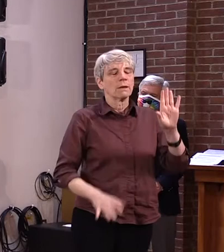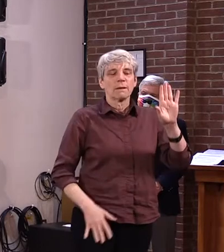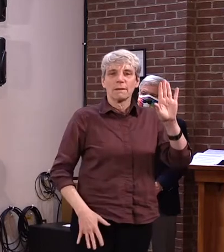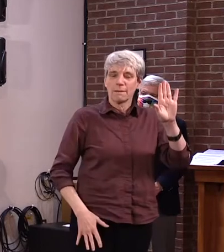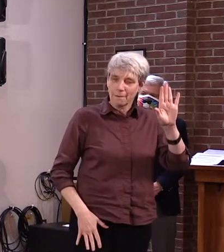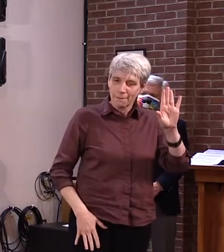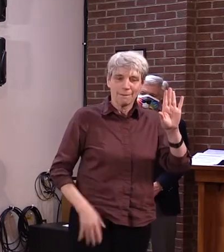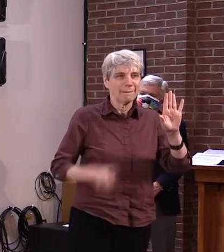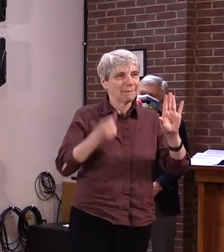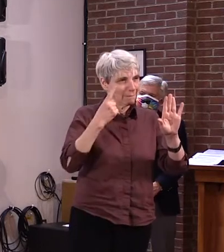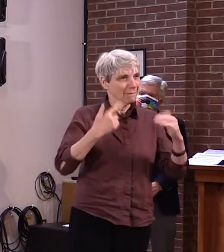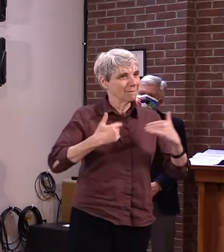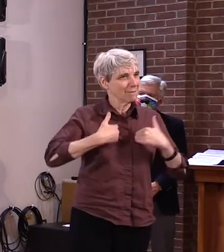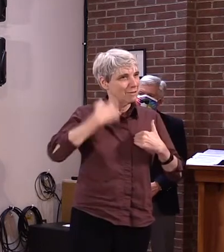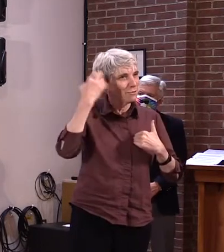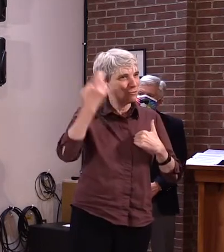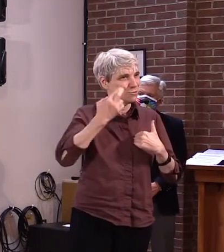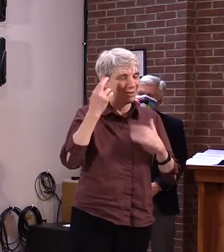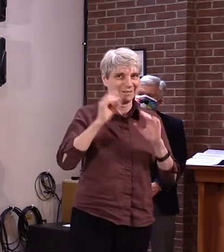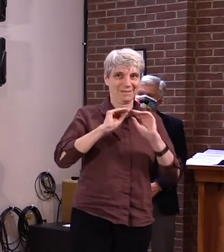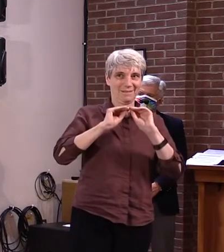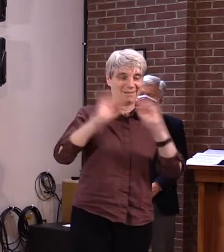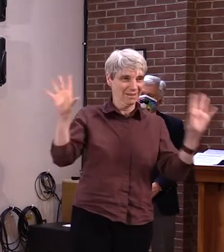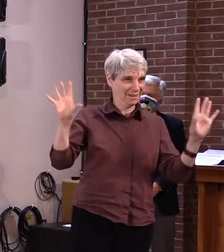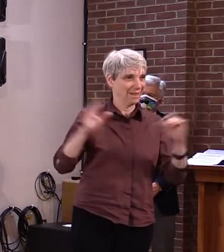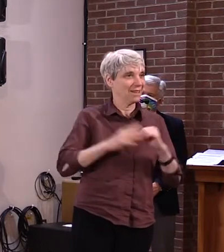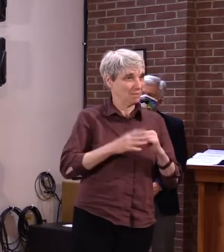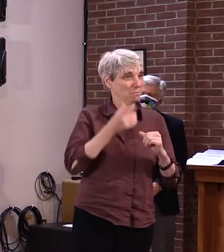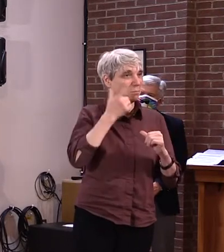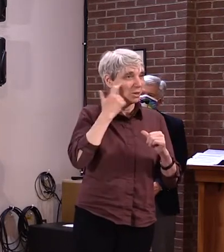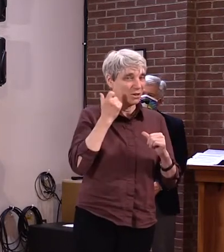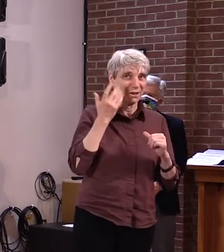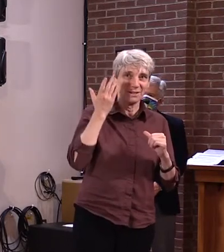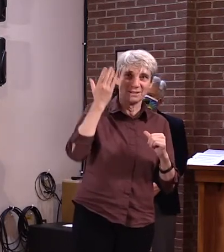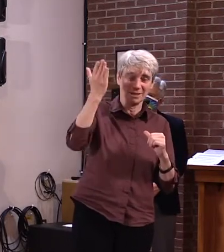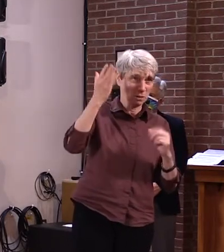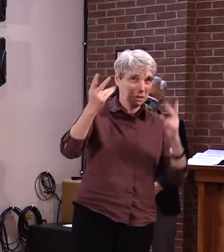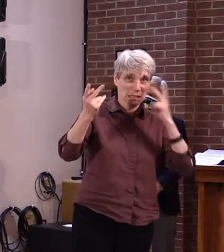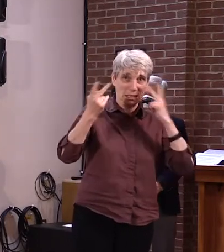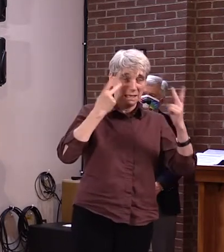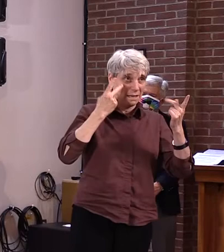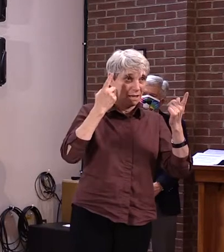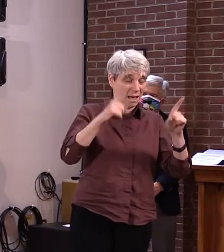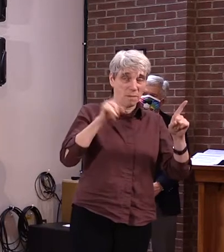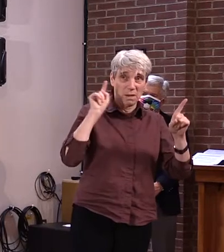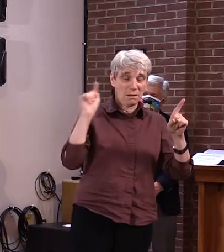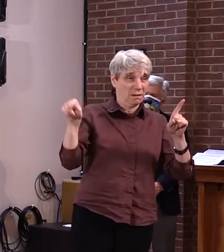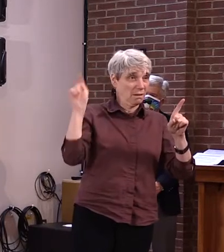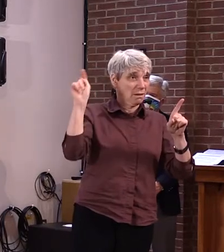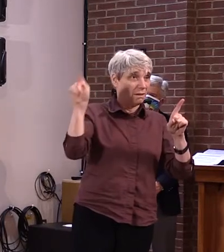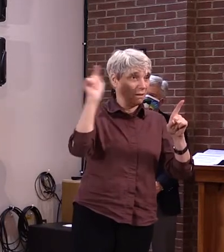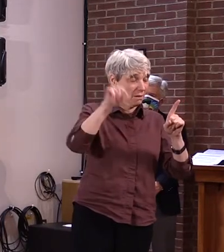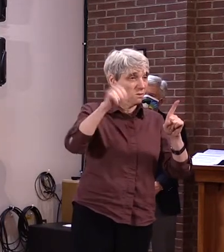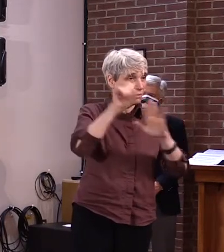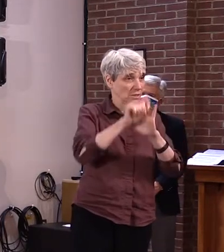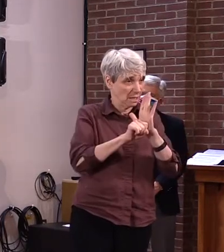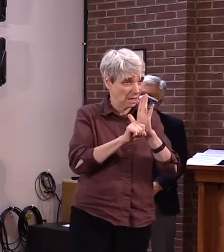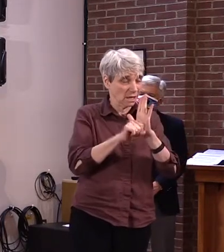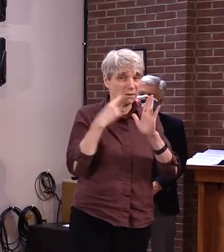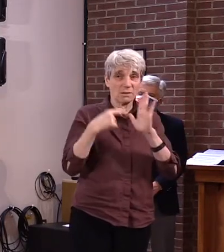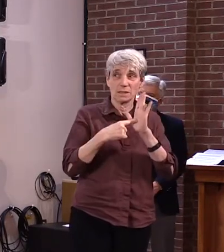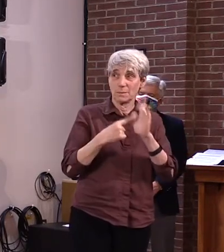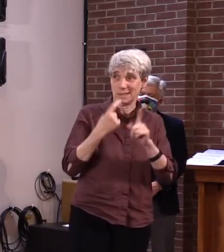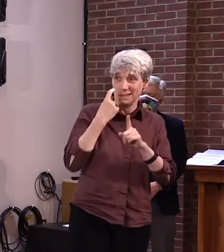these restrictions into place. But it was because of what we're seeing around us. We're seeing it today. Mr.